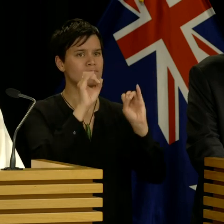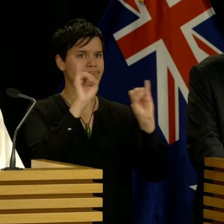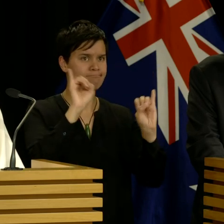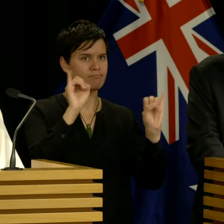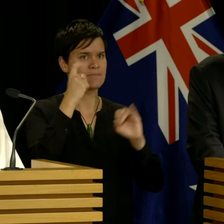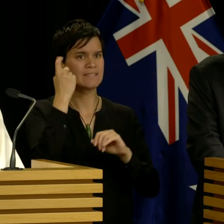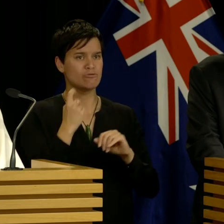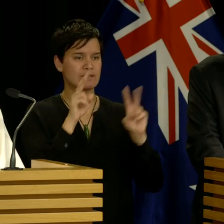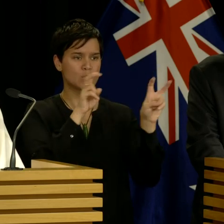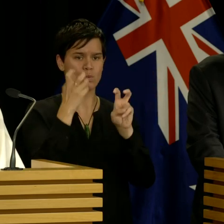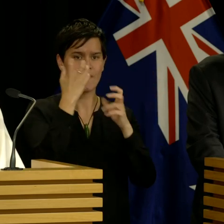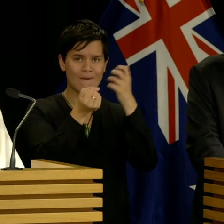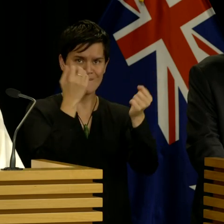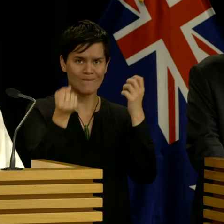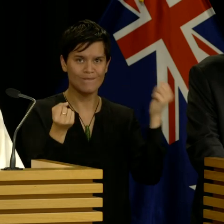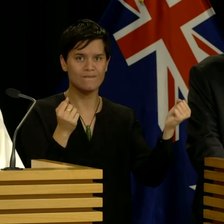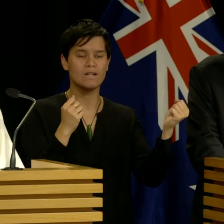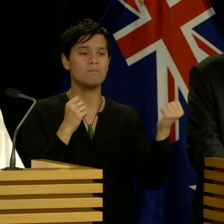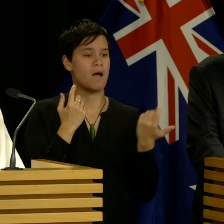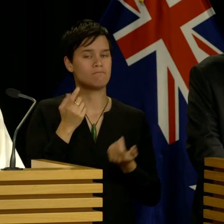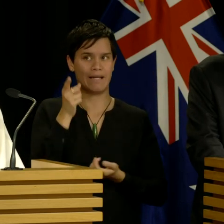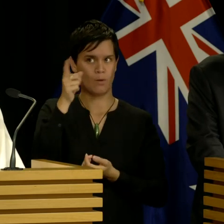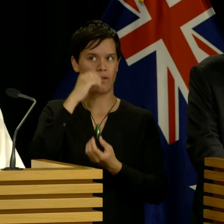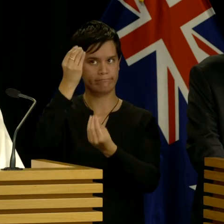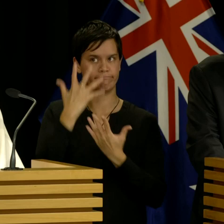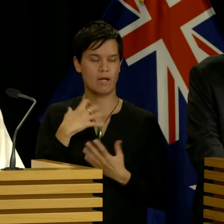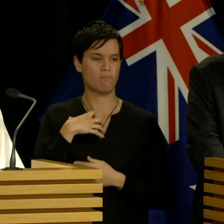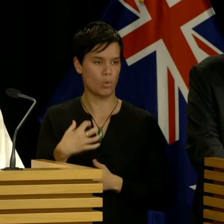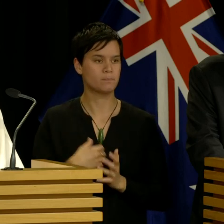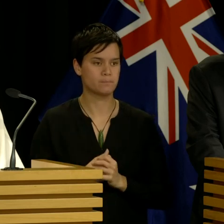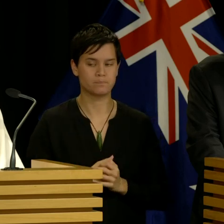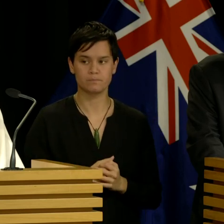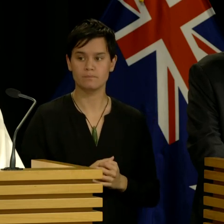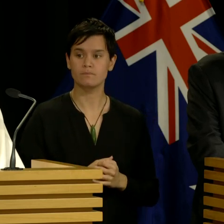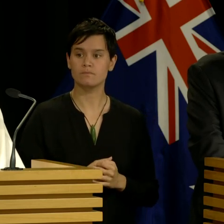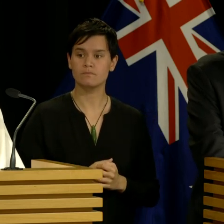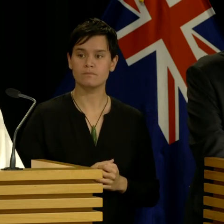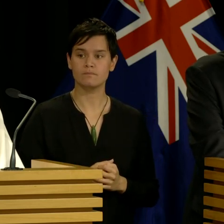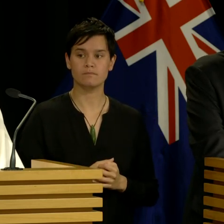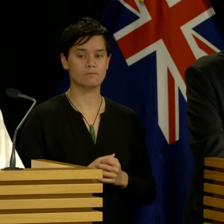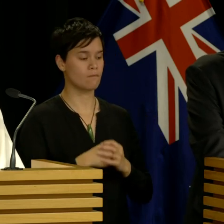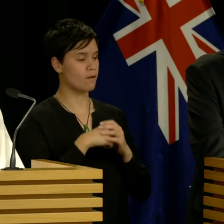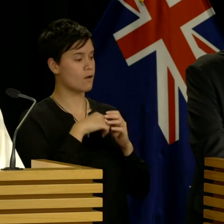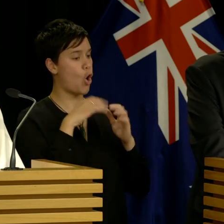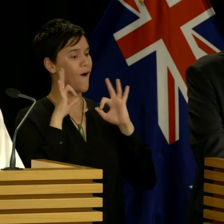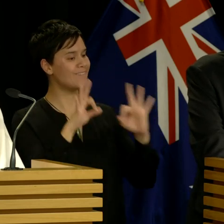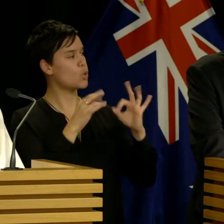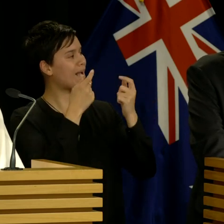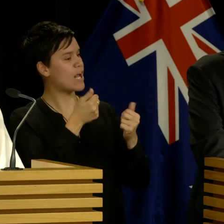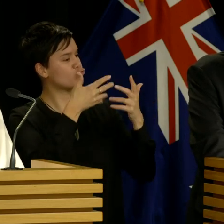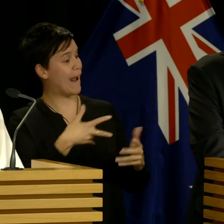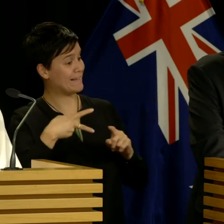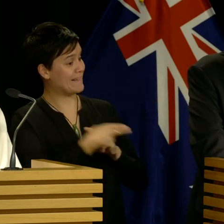But decisions that he makes are ones for him to talk about. Do you think the OCR should be cut? What's that? Do you think the OCR should be cut? I never comment on